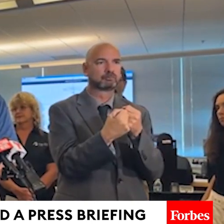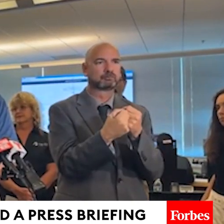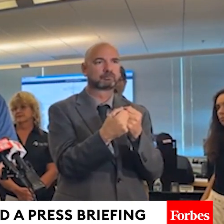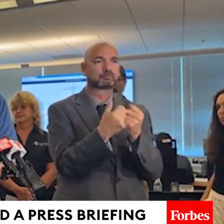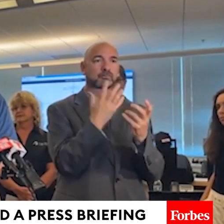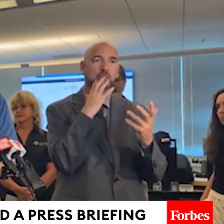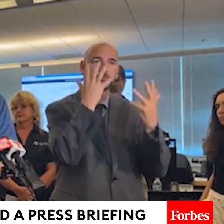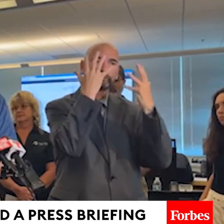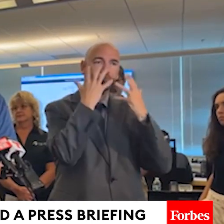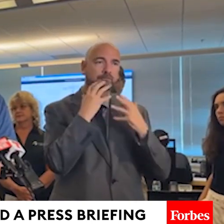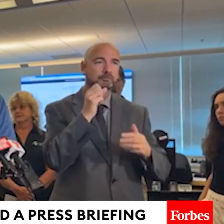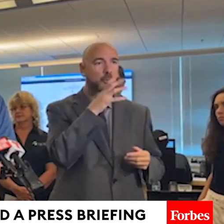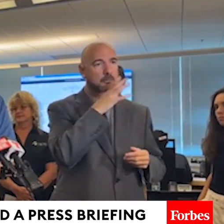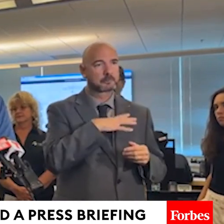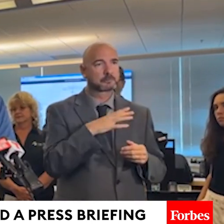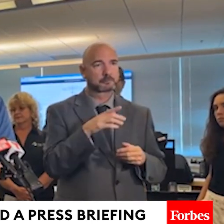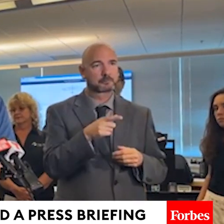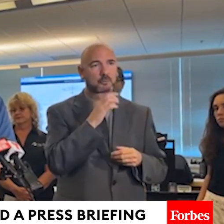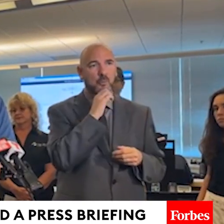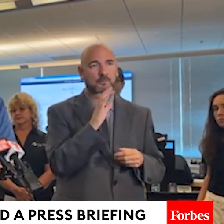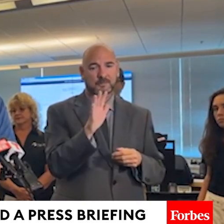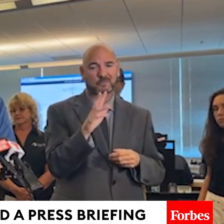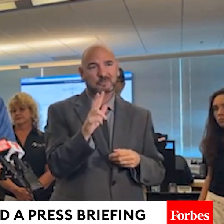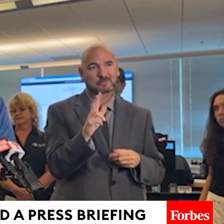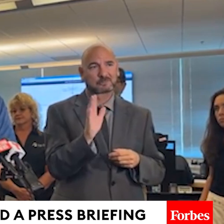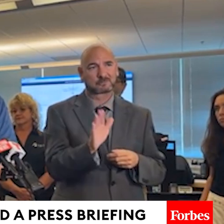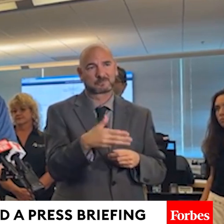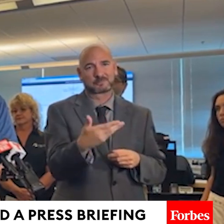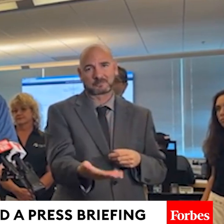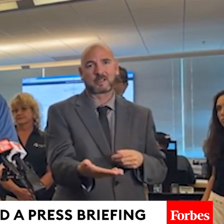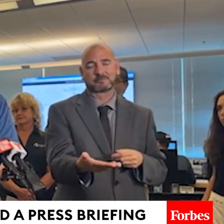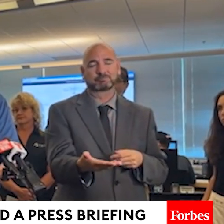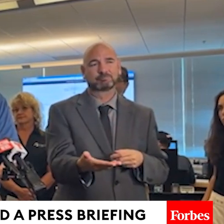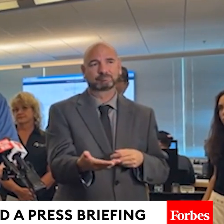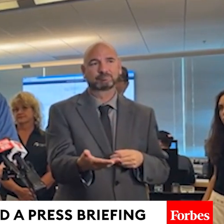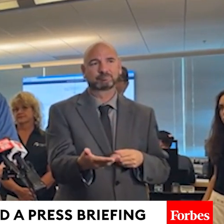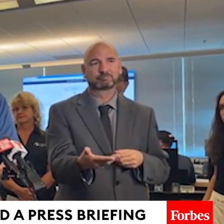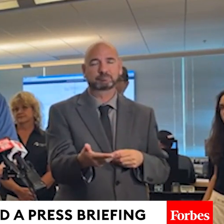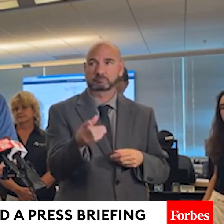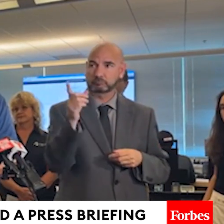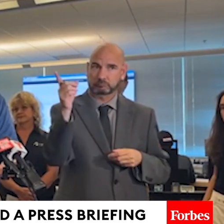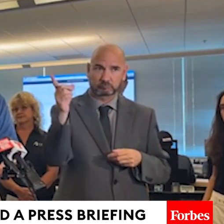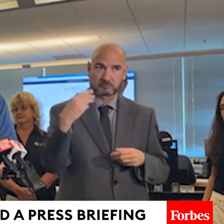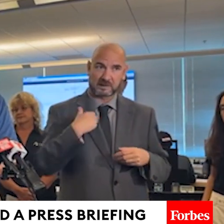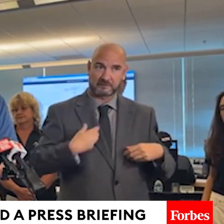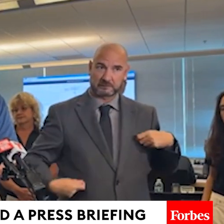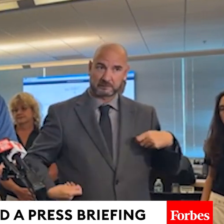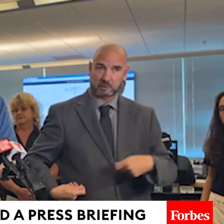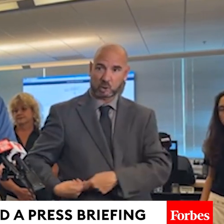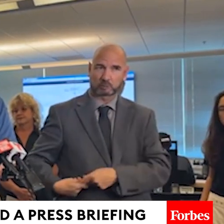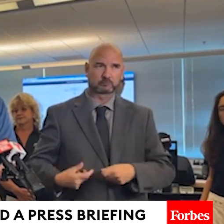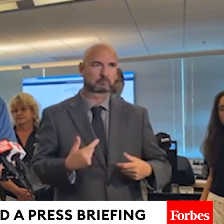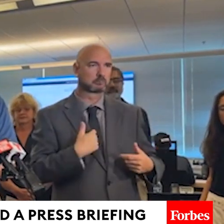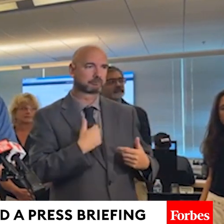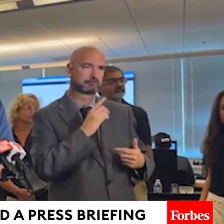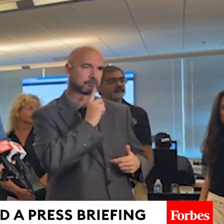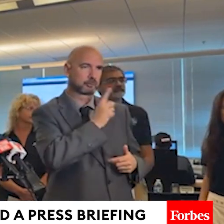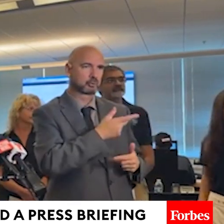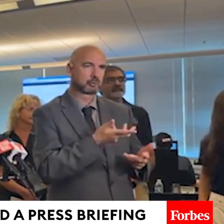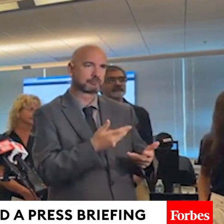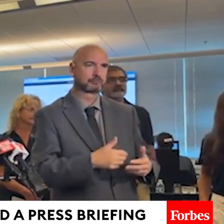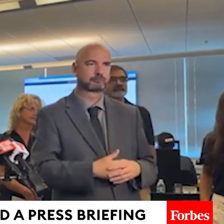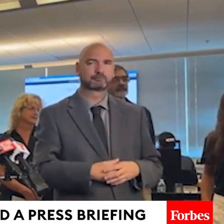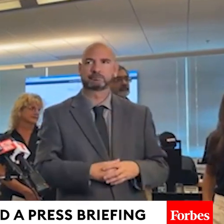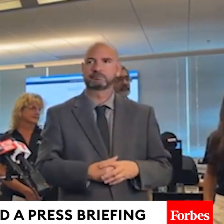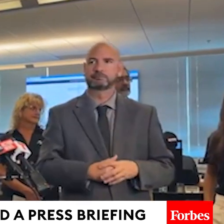female, tragically died in that accident. She wearing a seatbelt? I'd have to give you the specifics on Anything else?